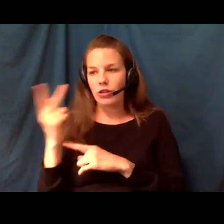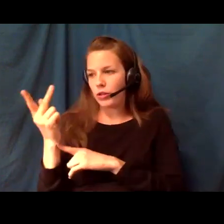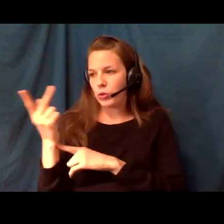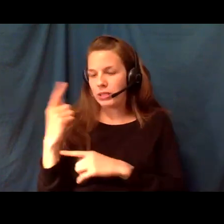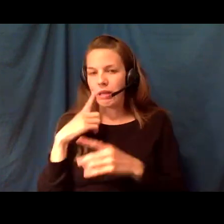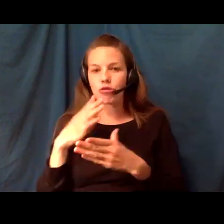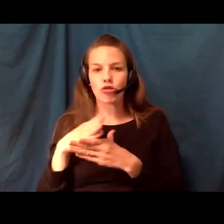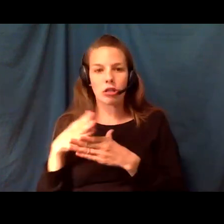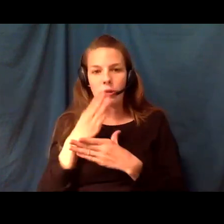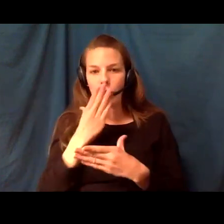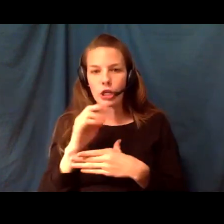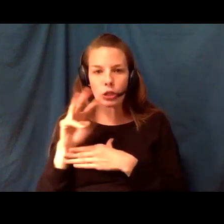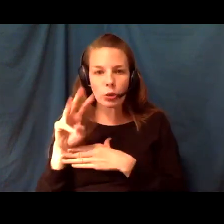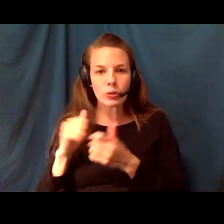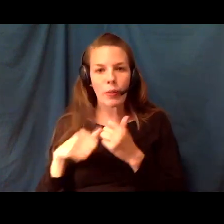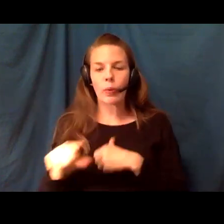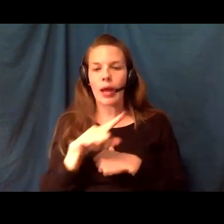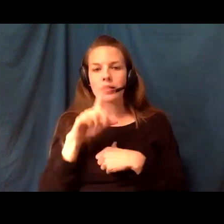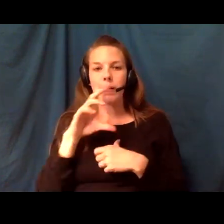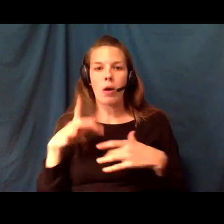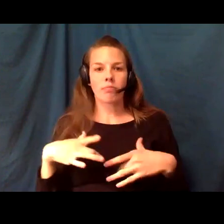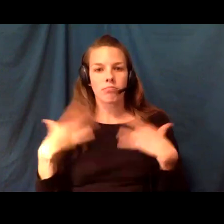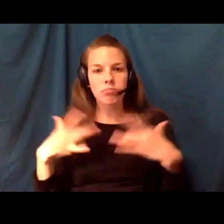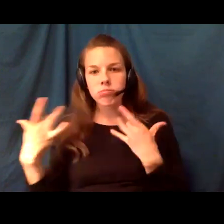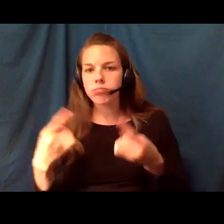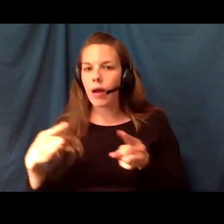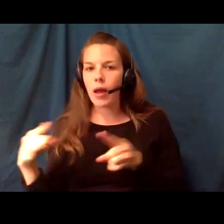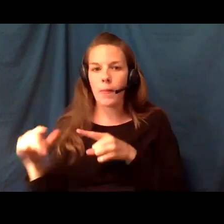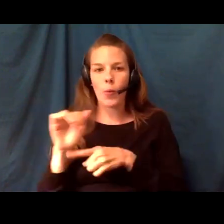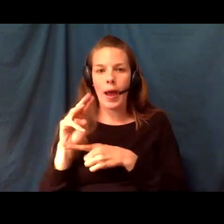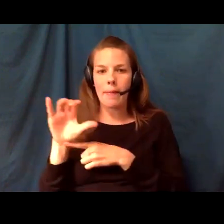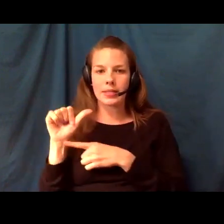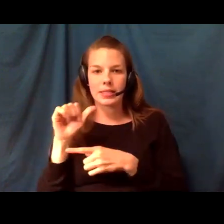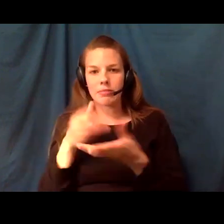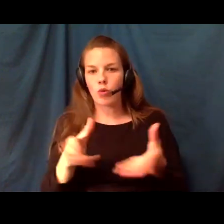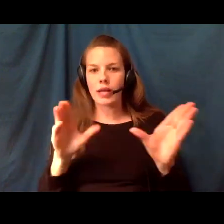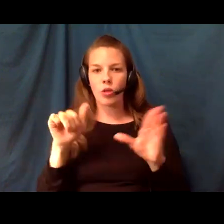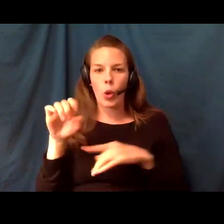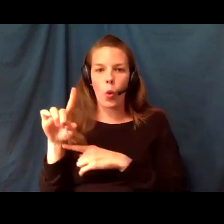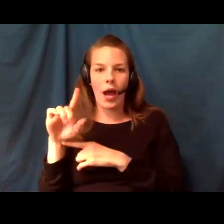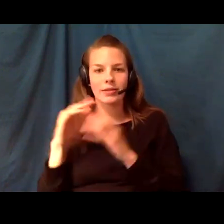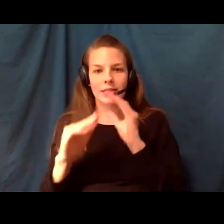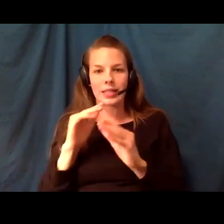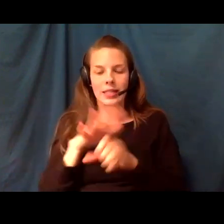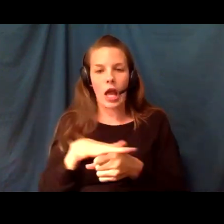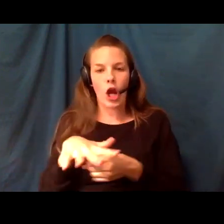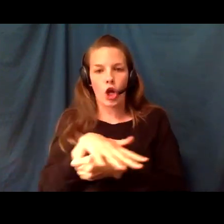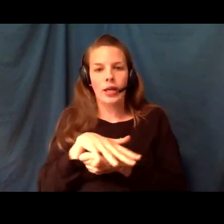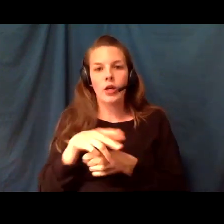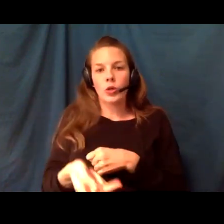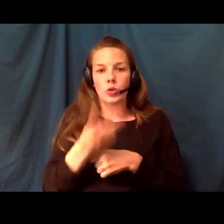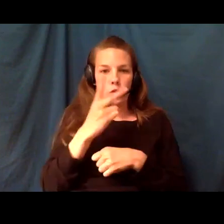good news with you about things that are going on in YMCAs across the Quad Cities. The Two Rivers YMCA and Scott County